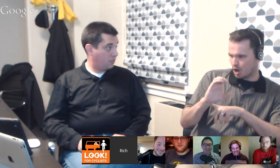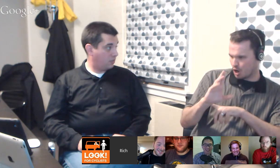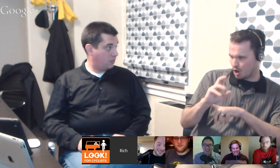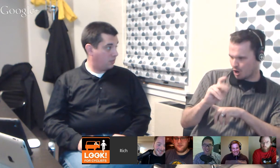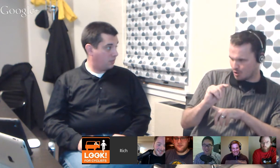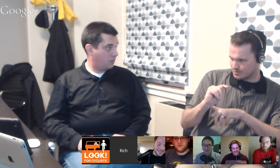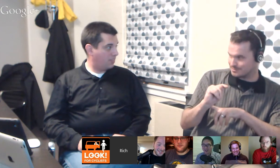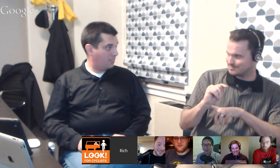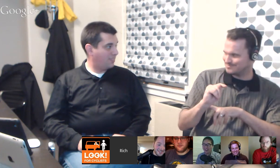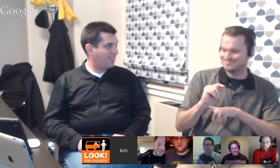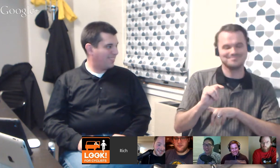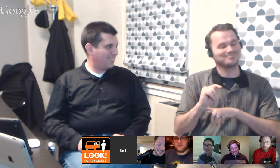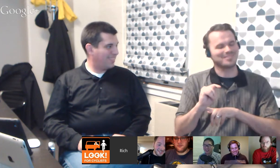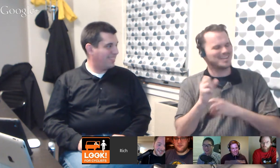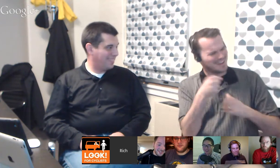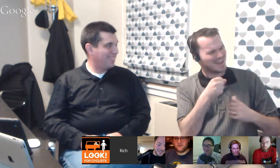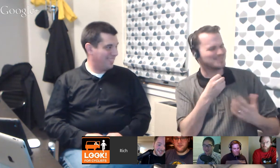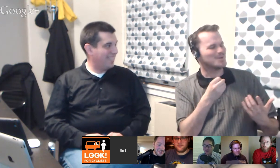Yeah, so